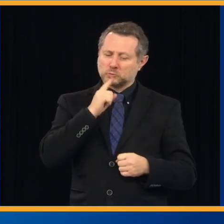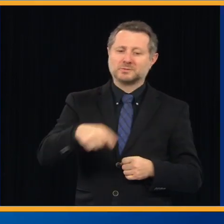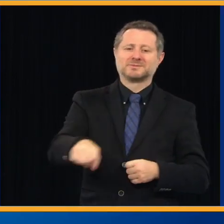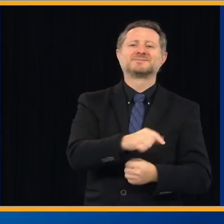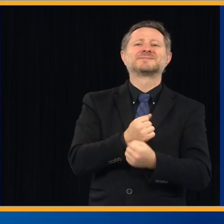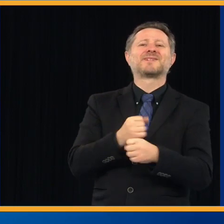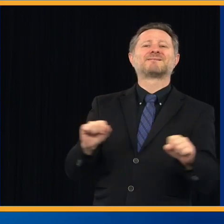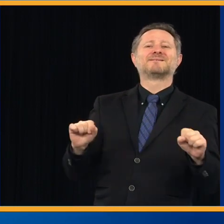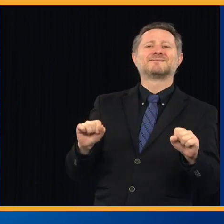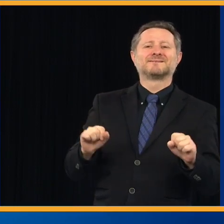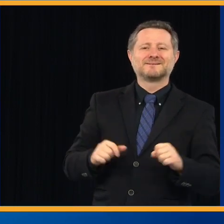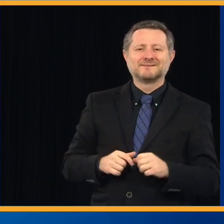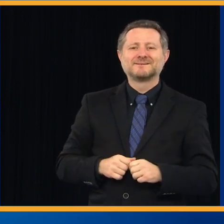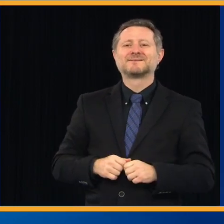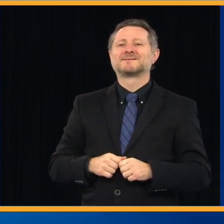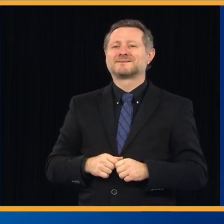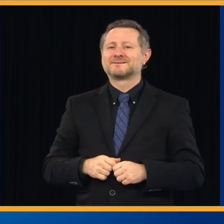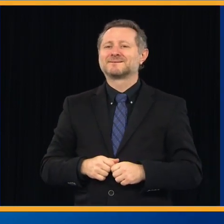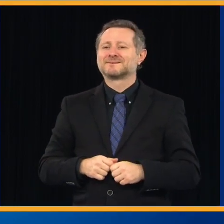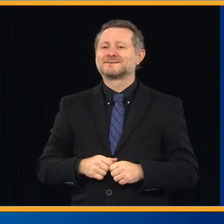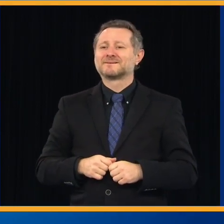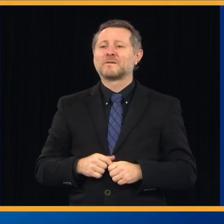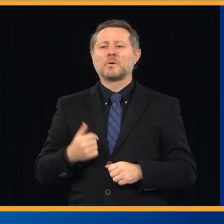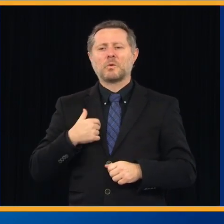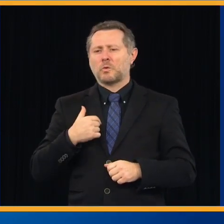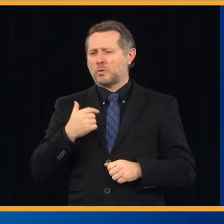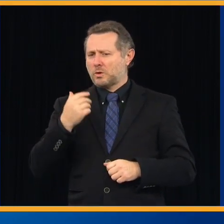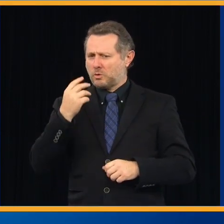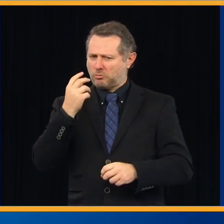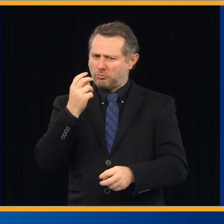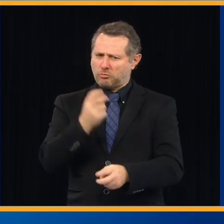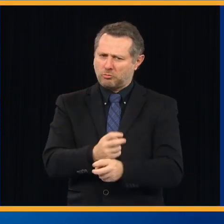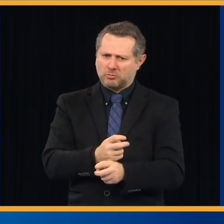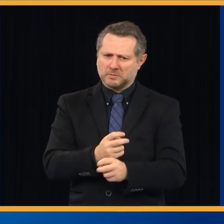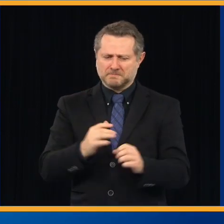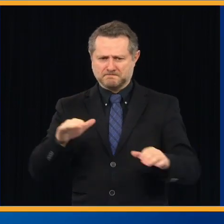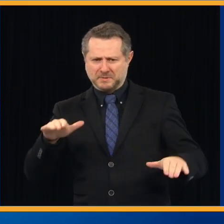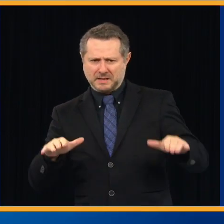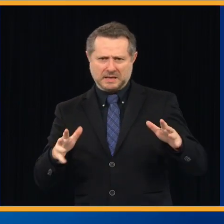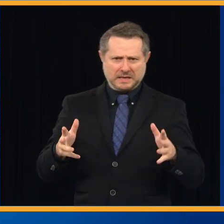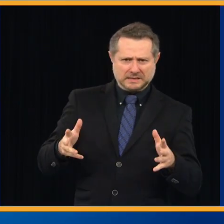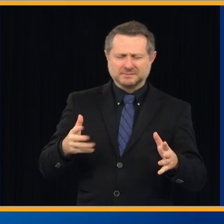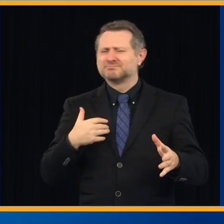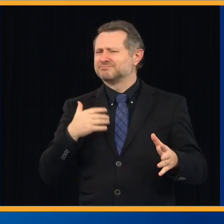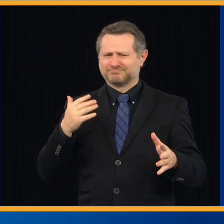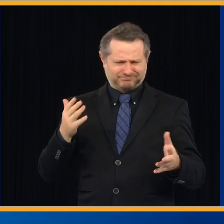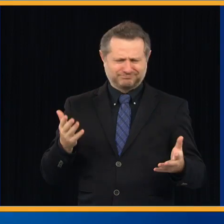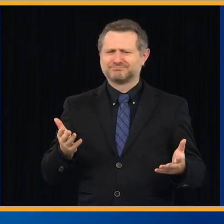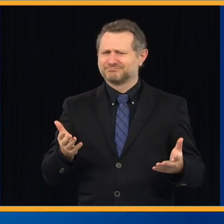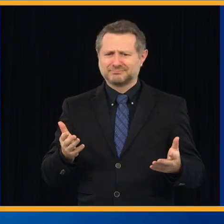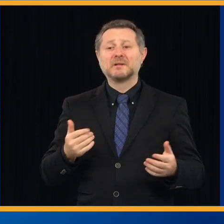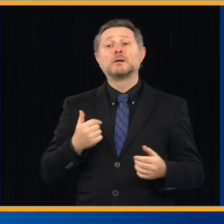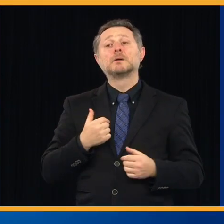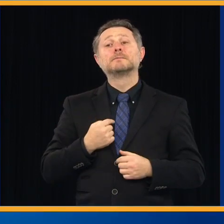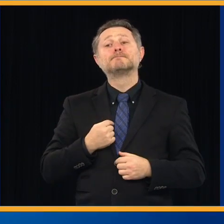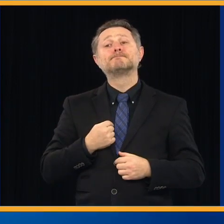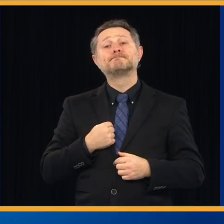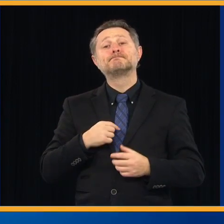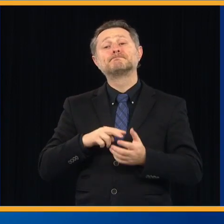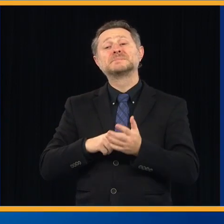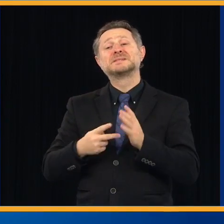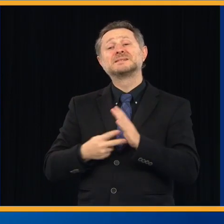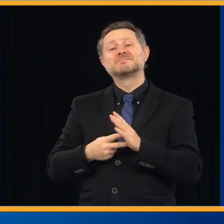You know, this was a delicate balance all along. We needed New Yorkers to understand